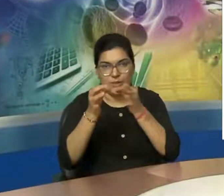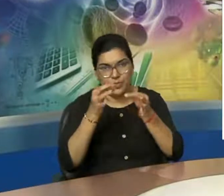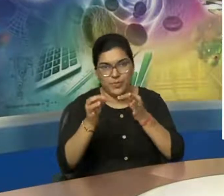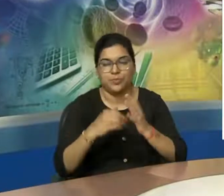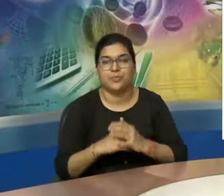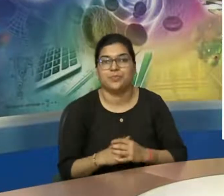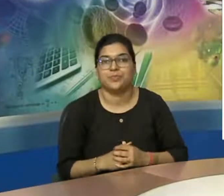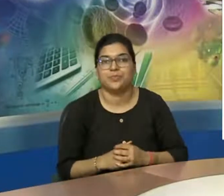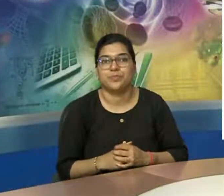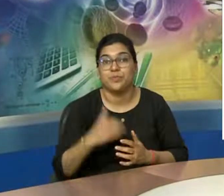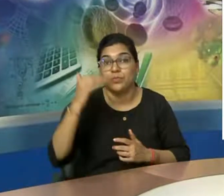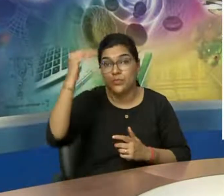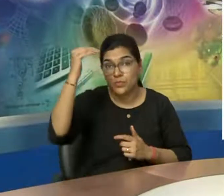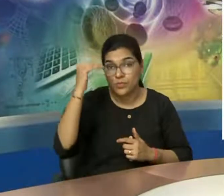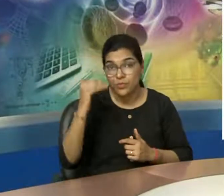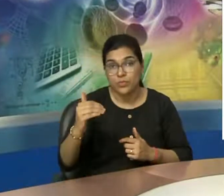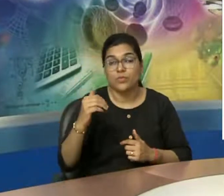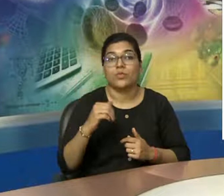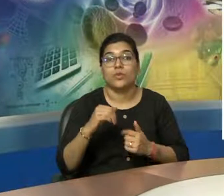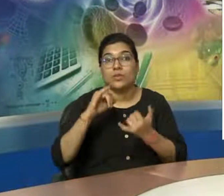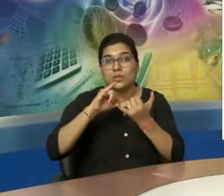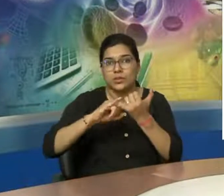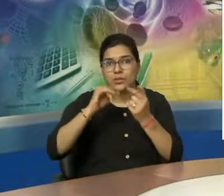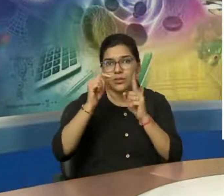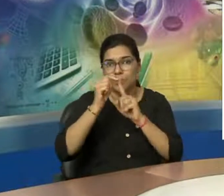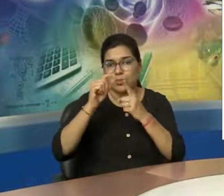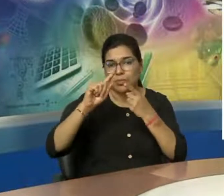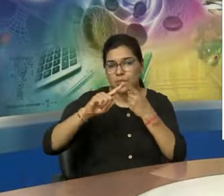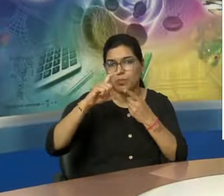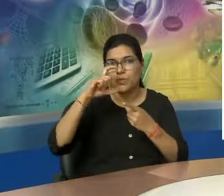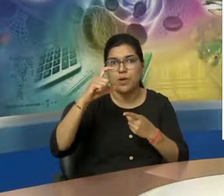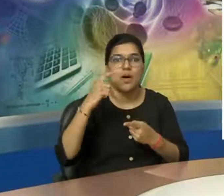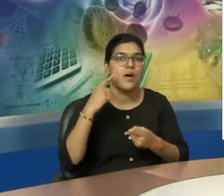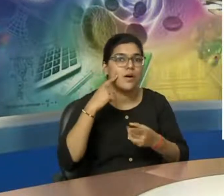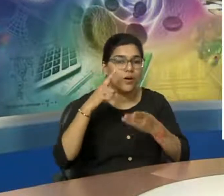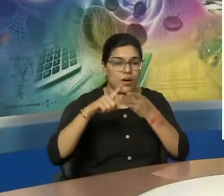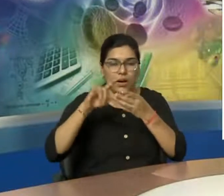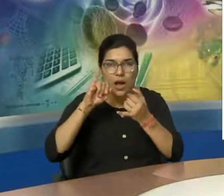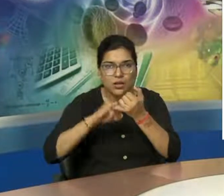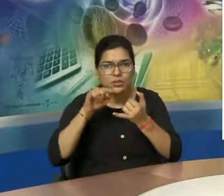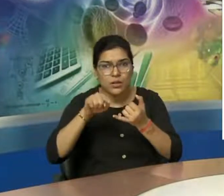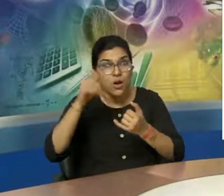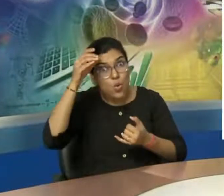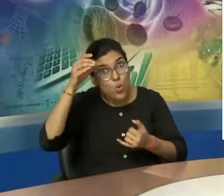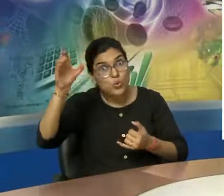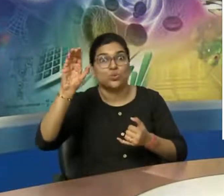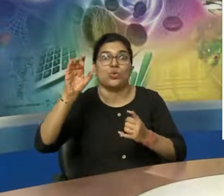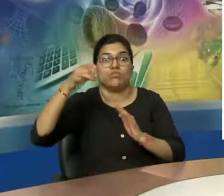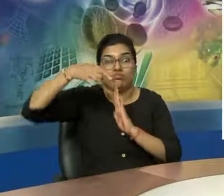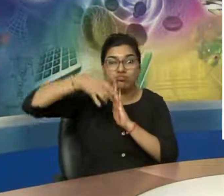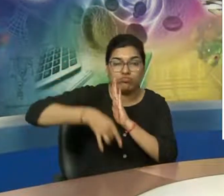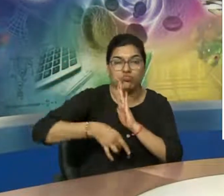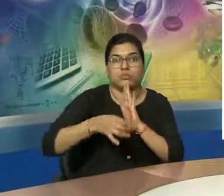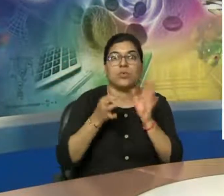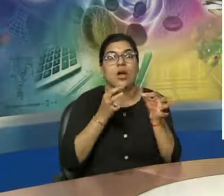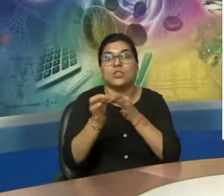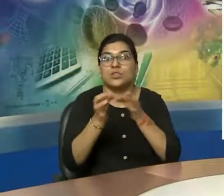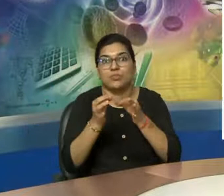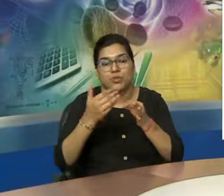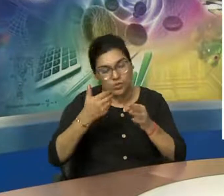And the next objective is we will be able to describe the concept